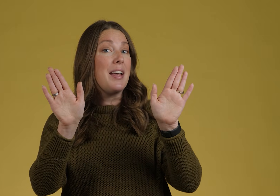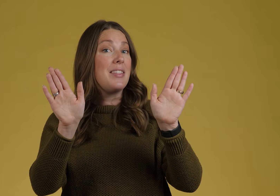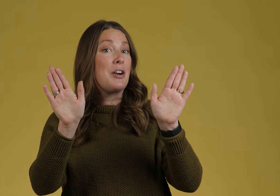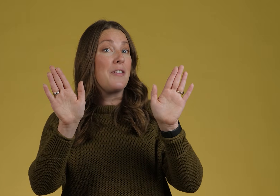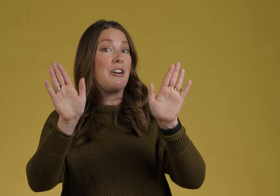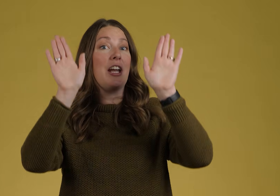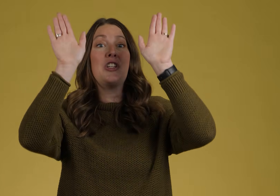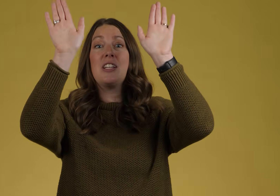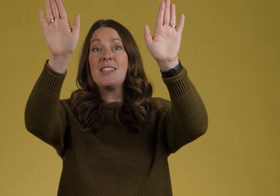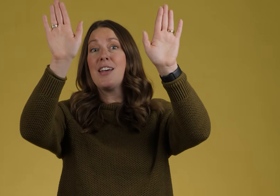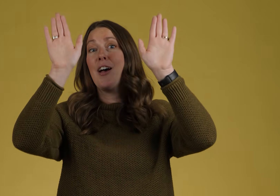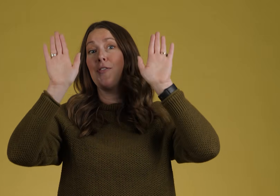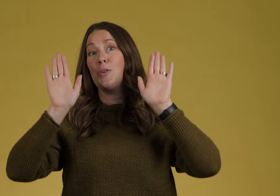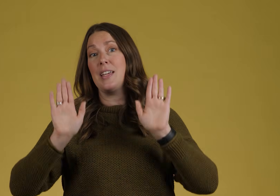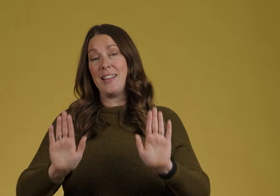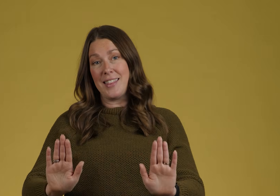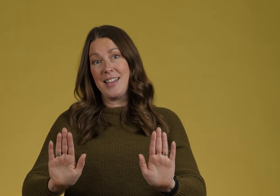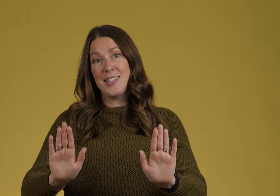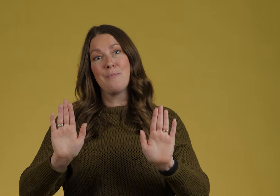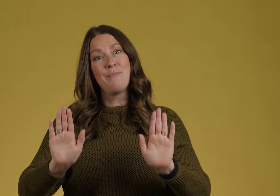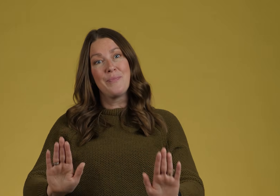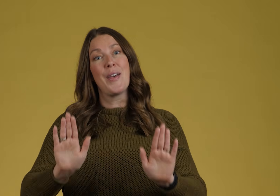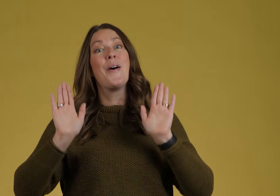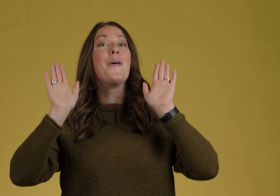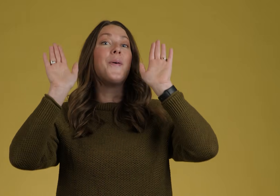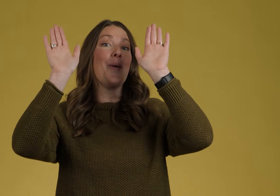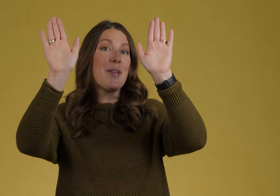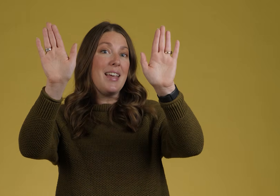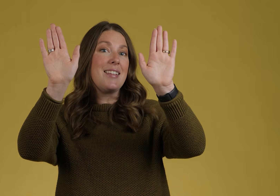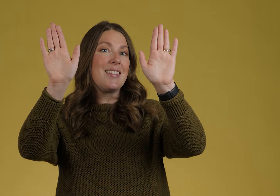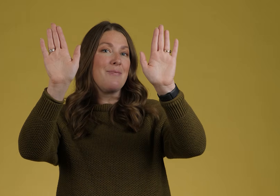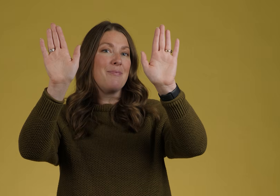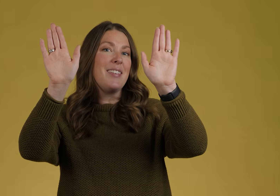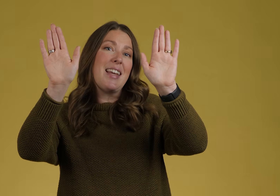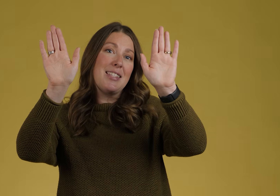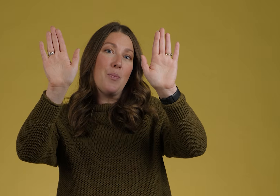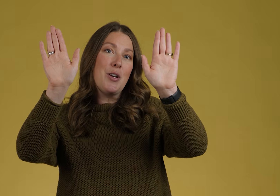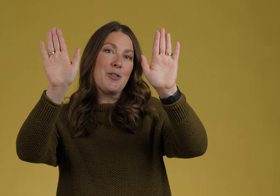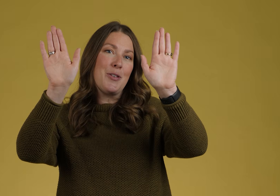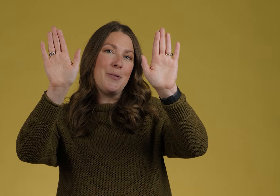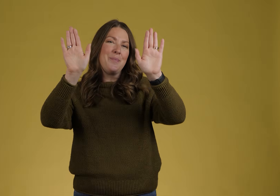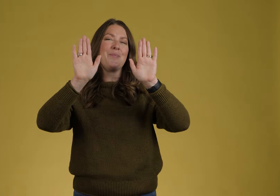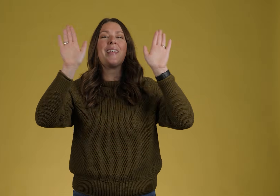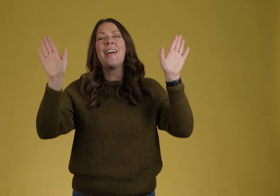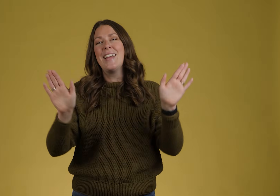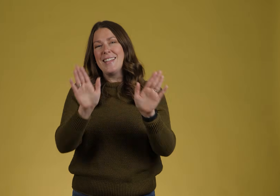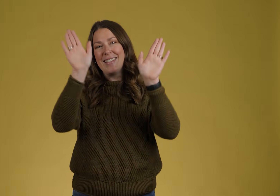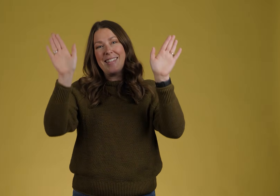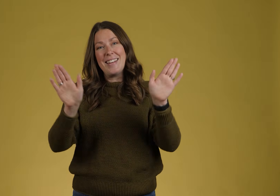there are variations of doing it like this, or this, like as in wonderful.